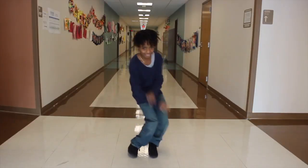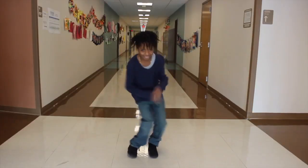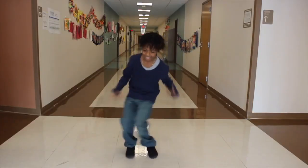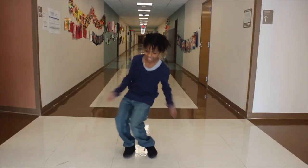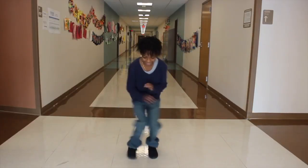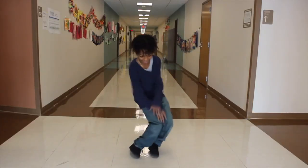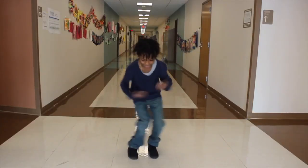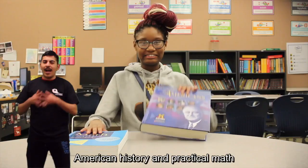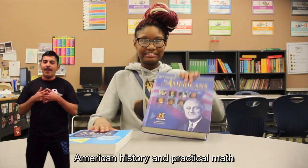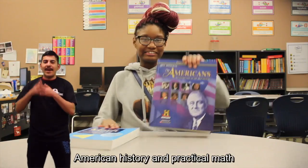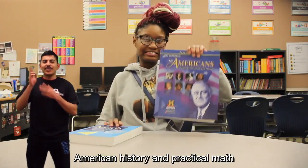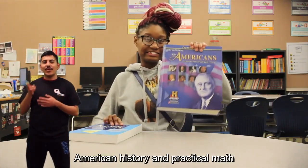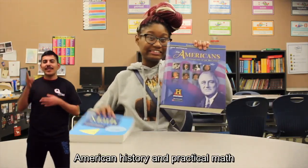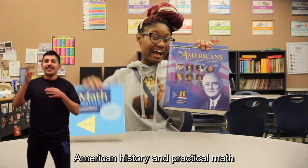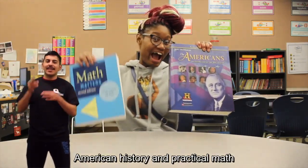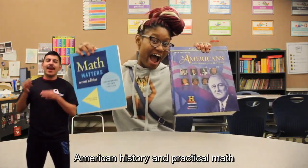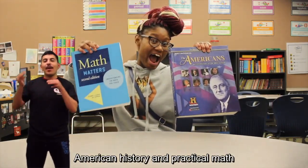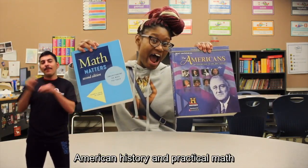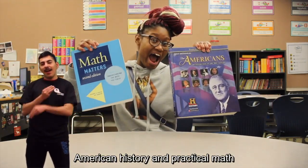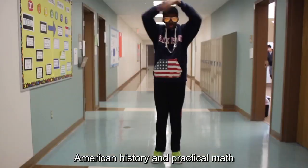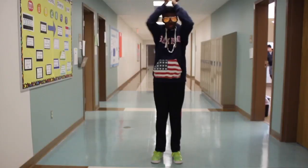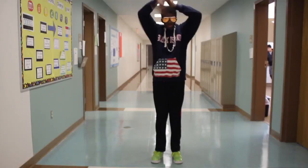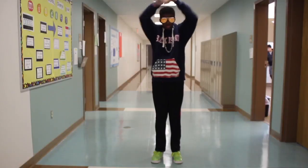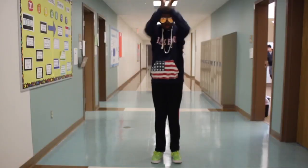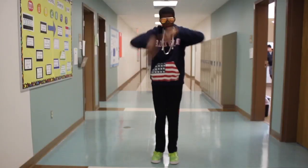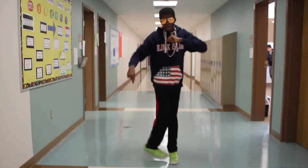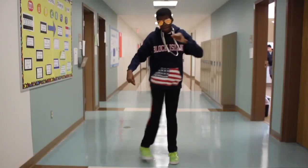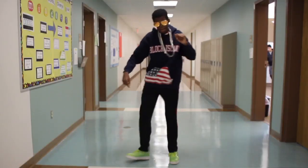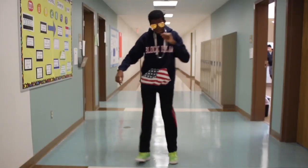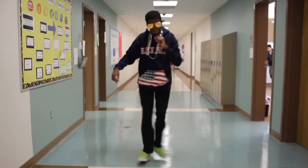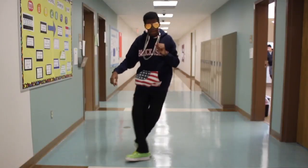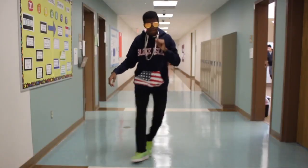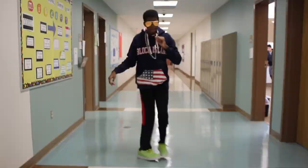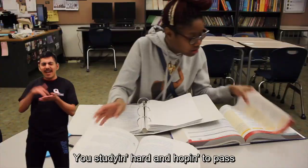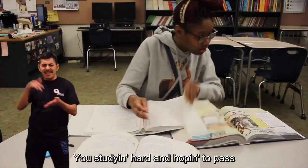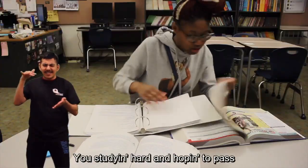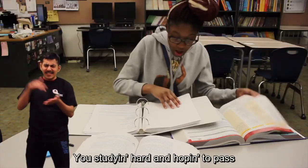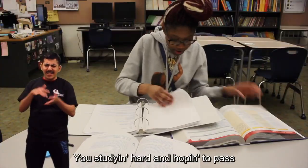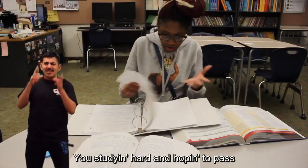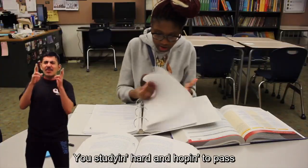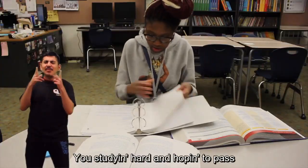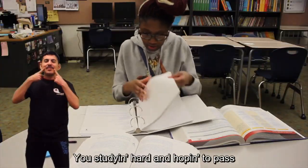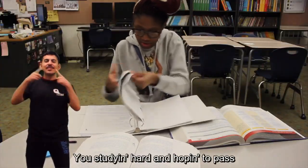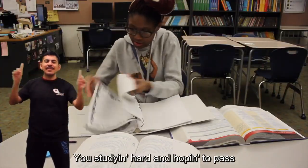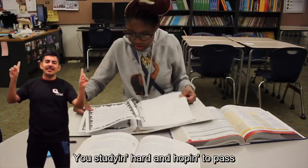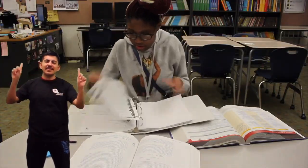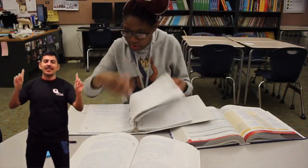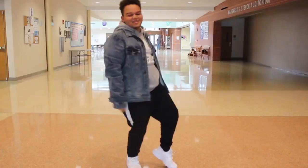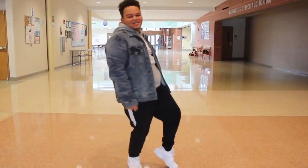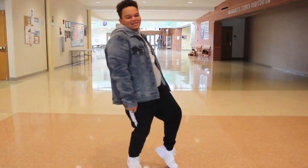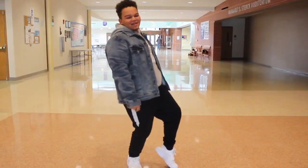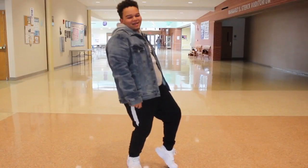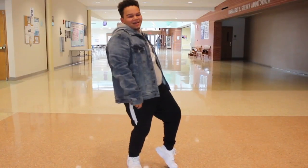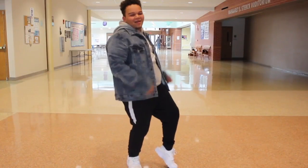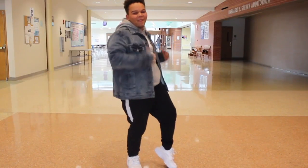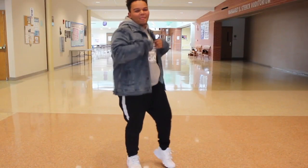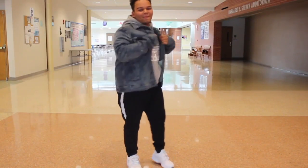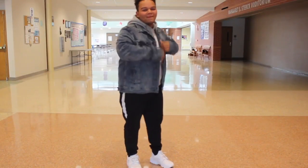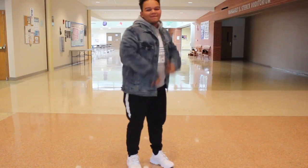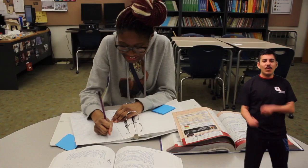American history and practical man, you study him hard and hoping to pass,